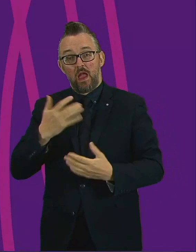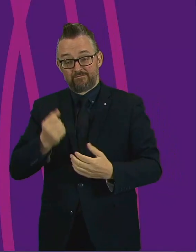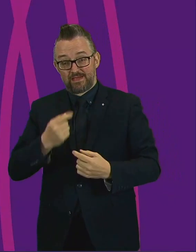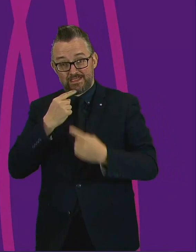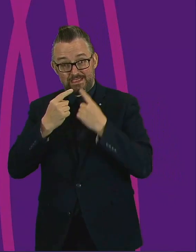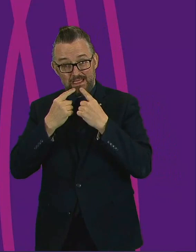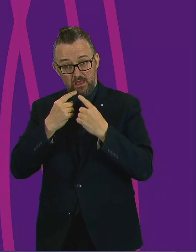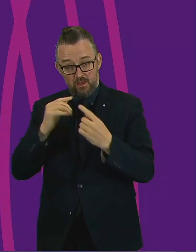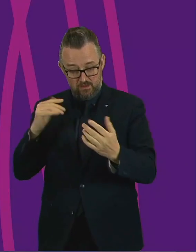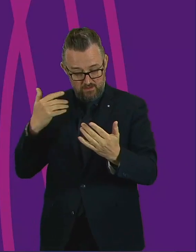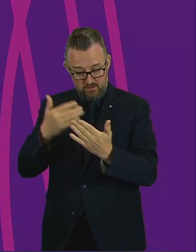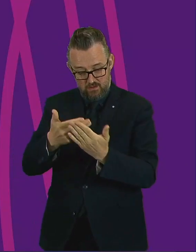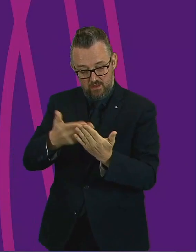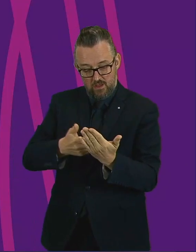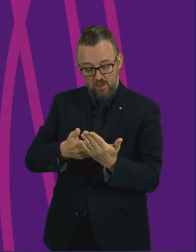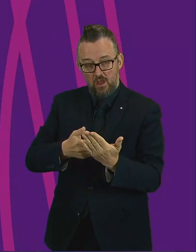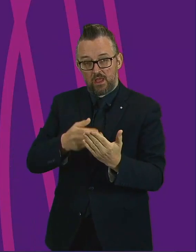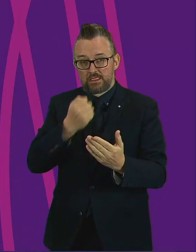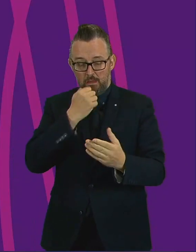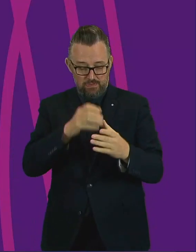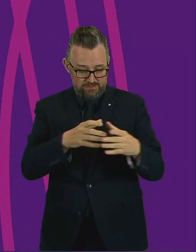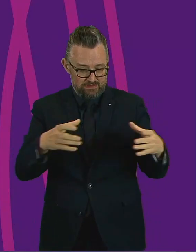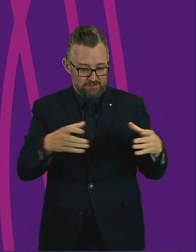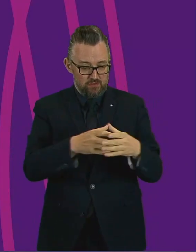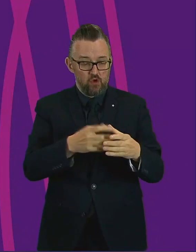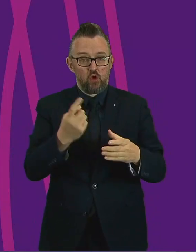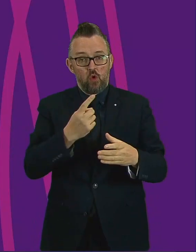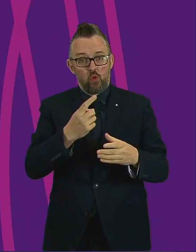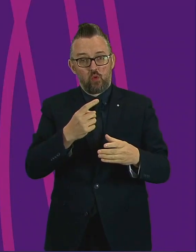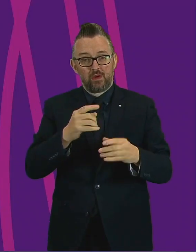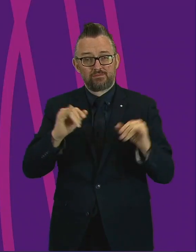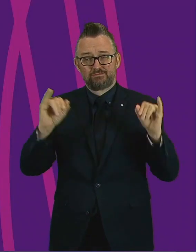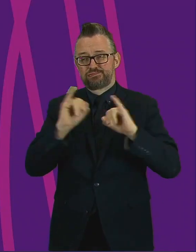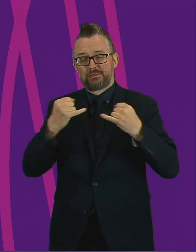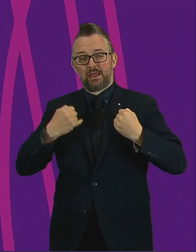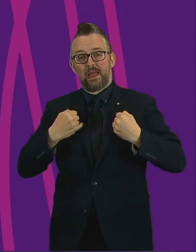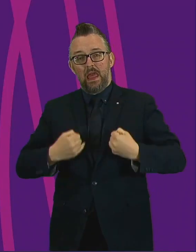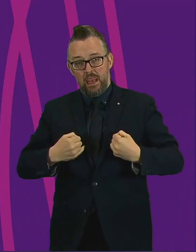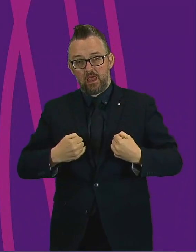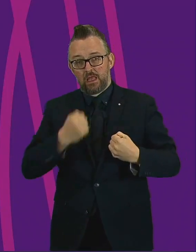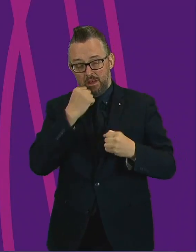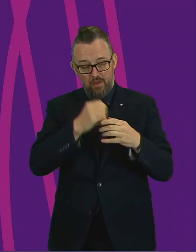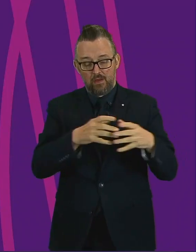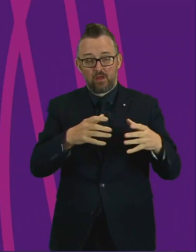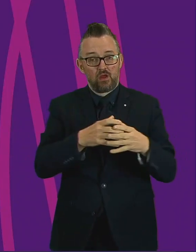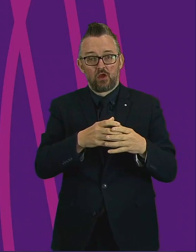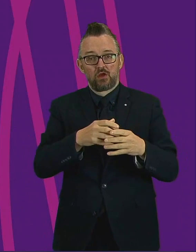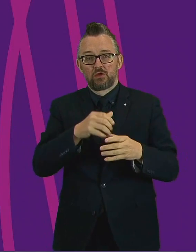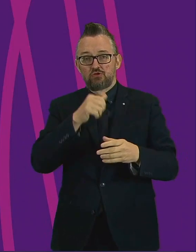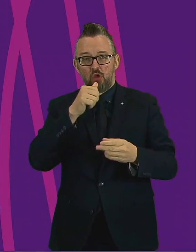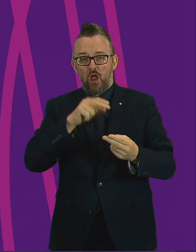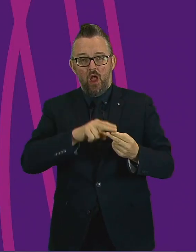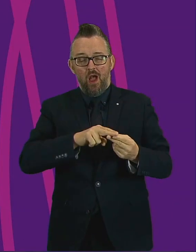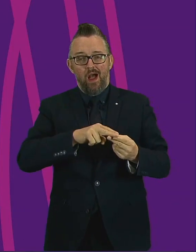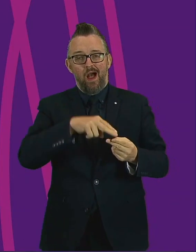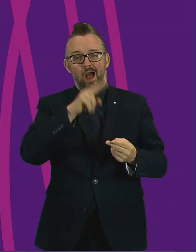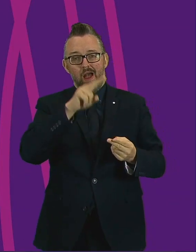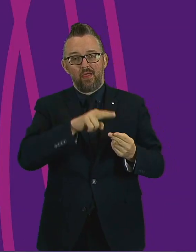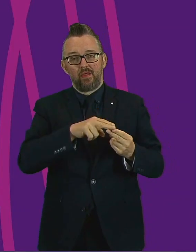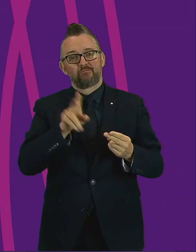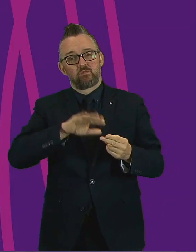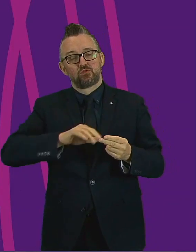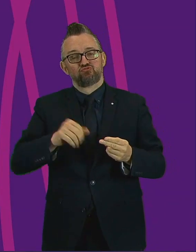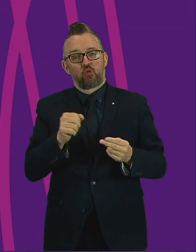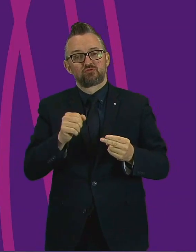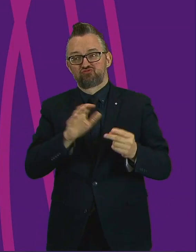to date, the proportion of ethnic minority patients among those seriously ill appeared to be no higher than the proportion in the Scottish